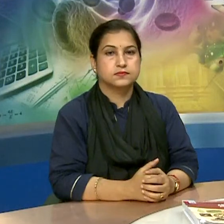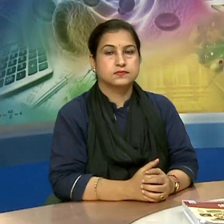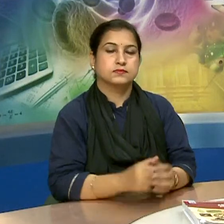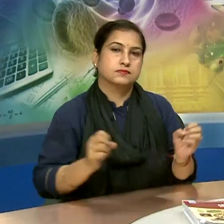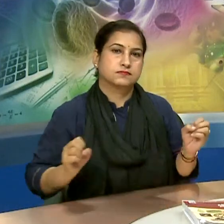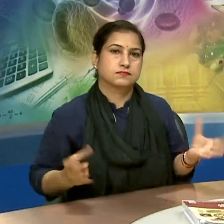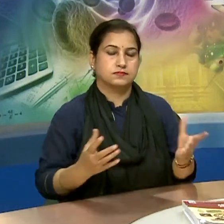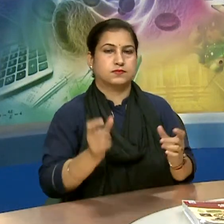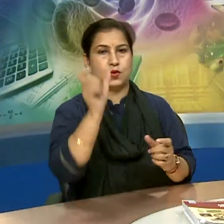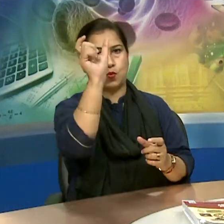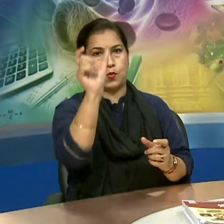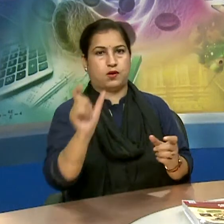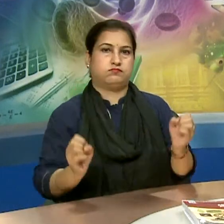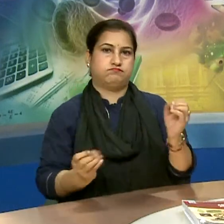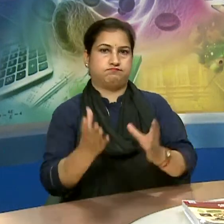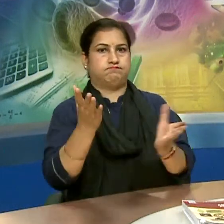with vocabulary.